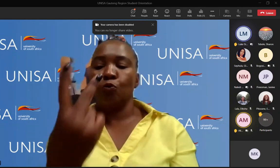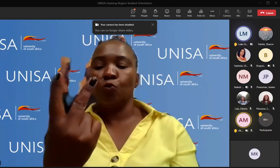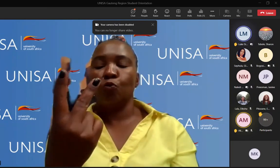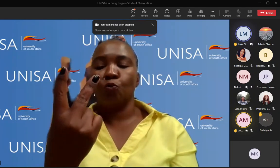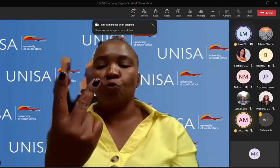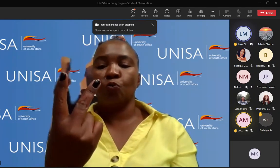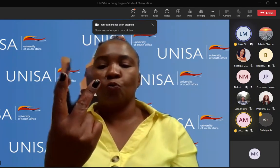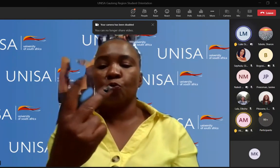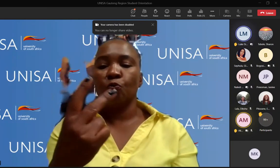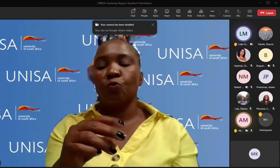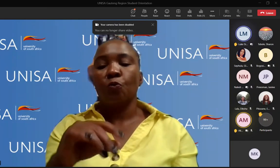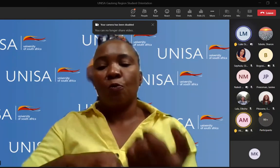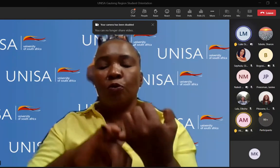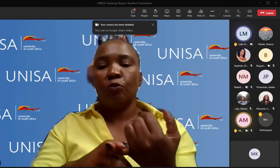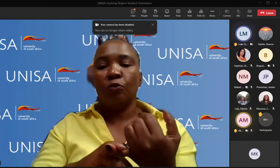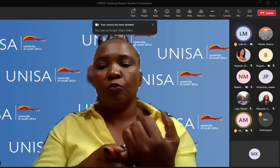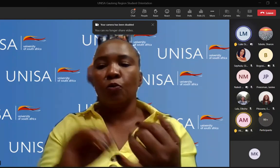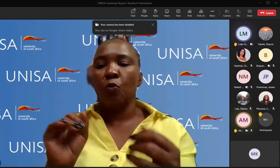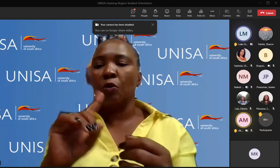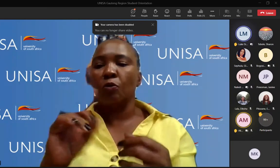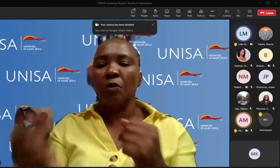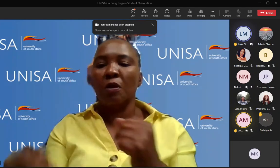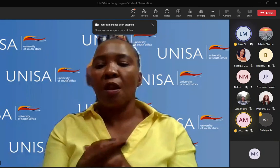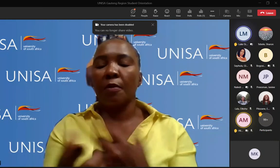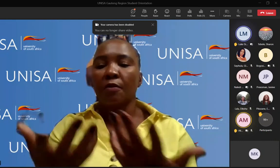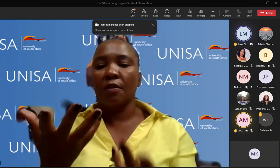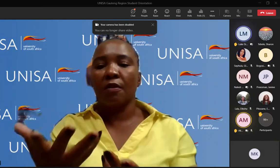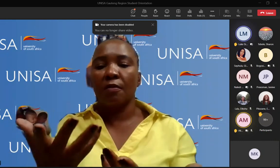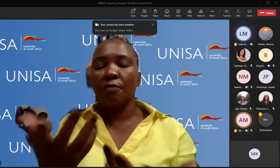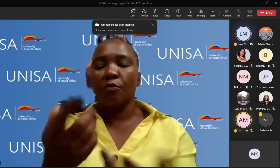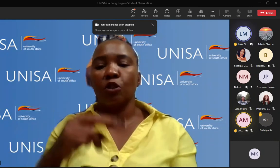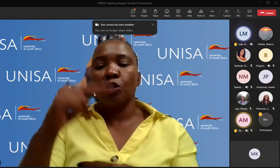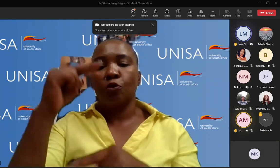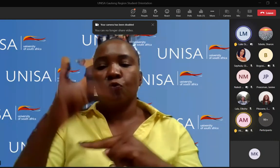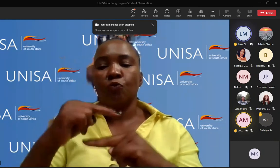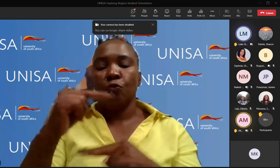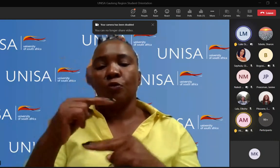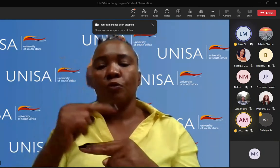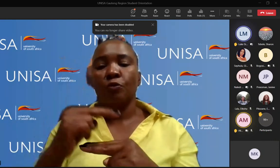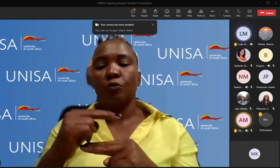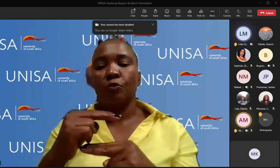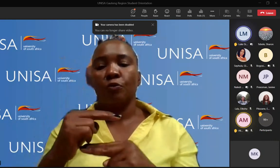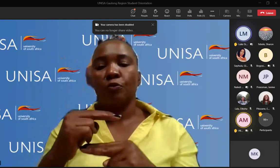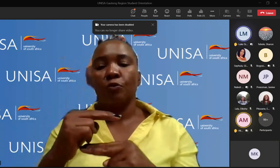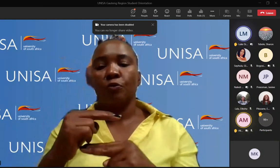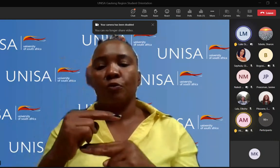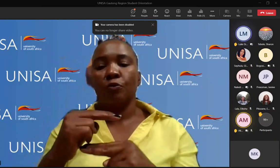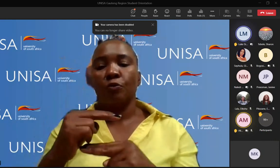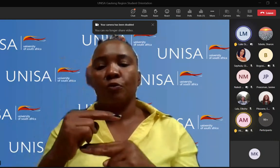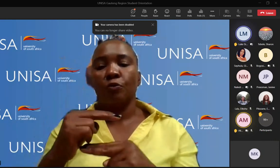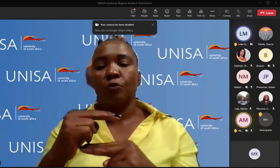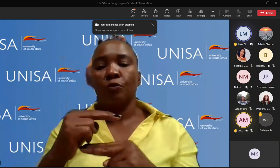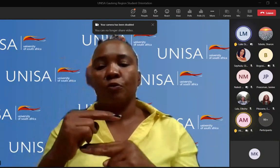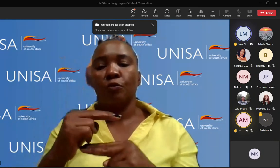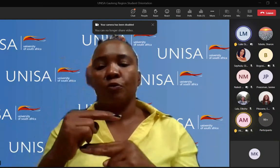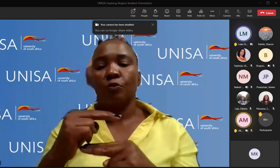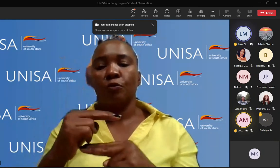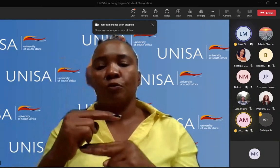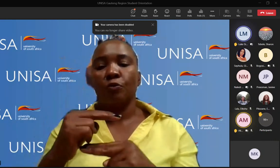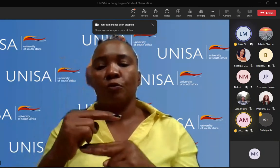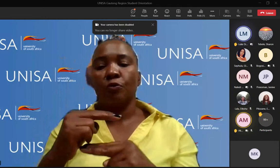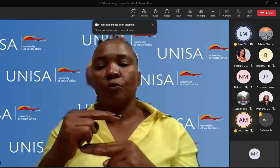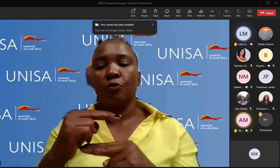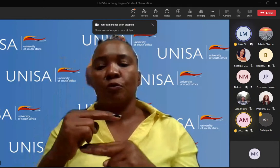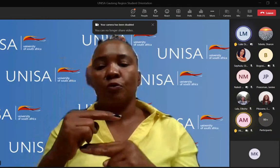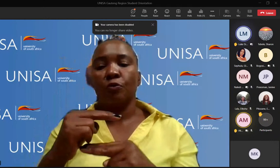it can not disturb me like with my course like during the procedure okay